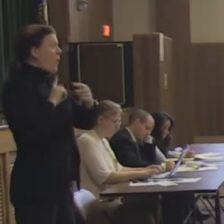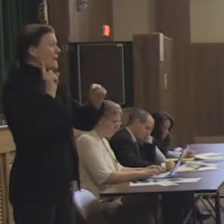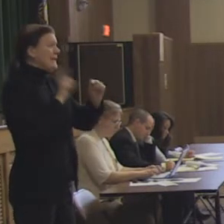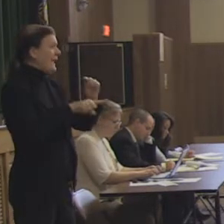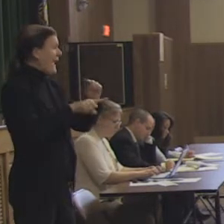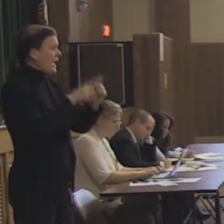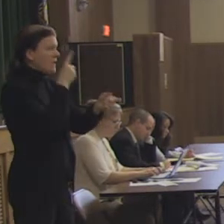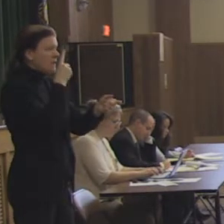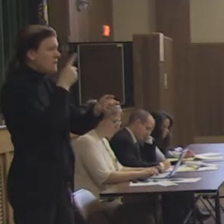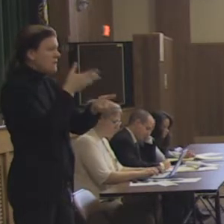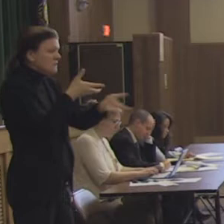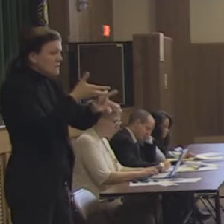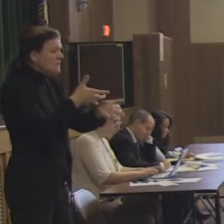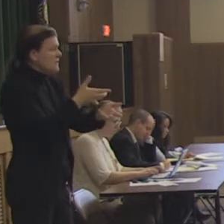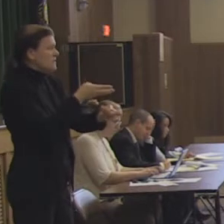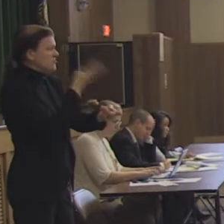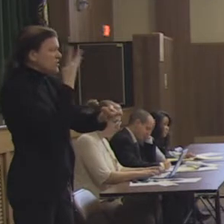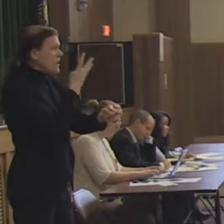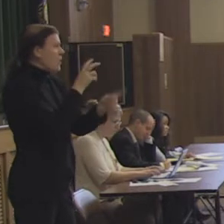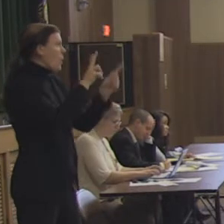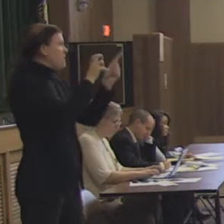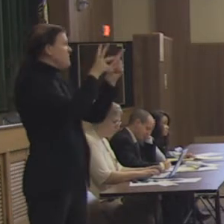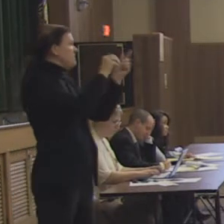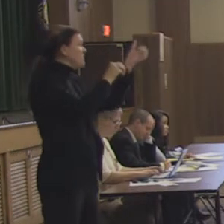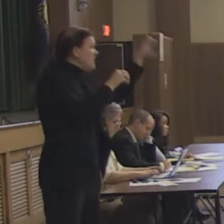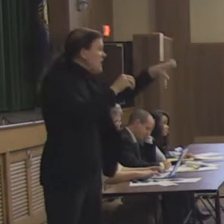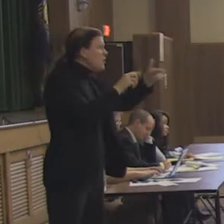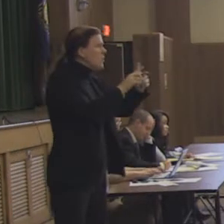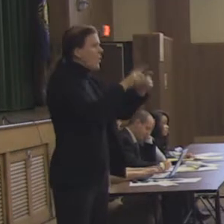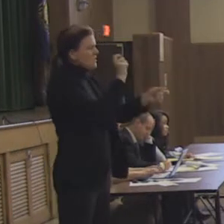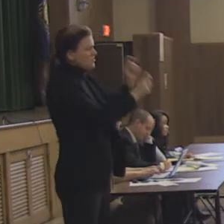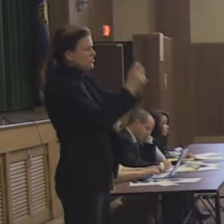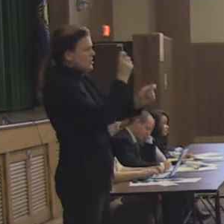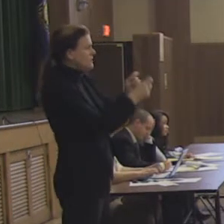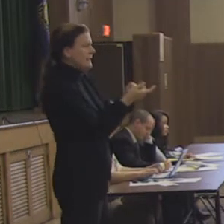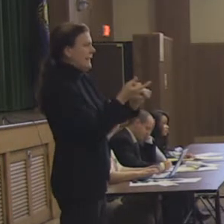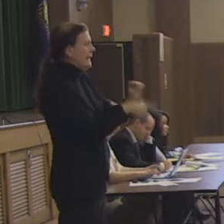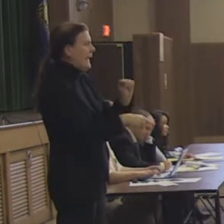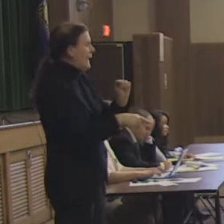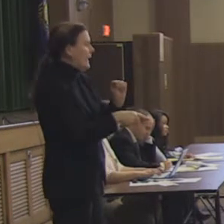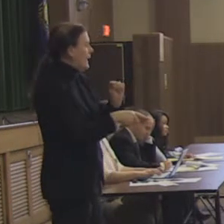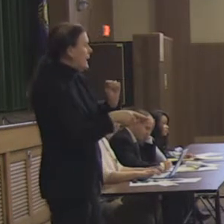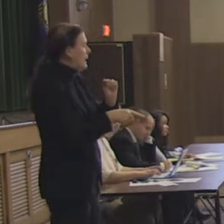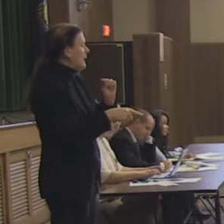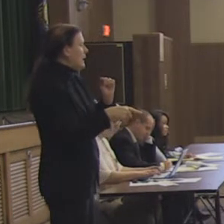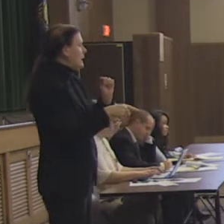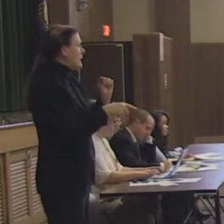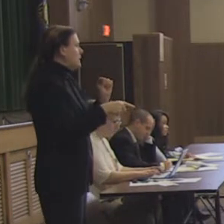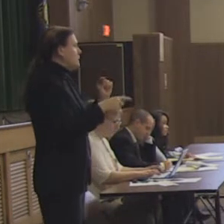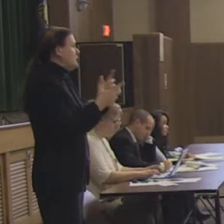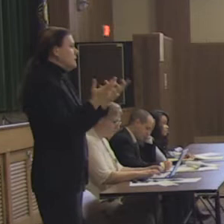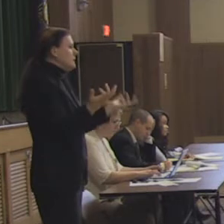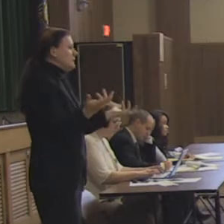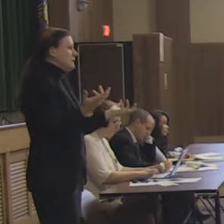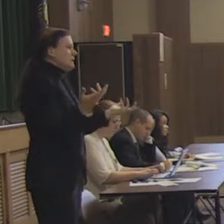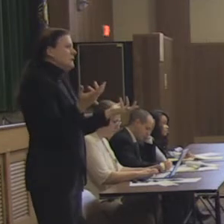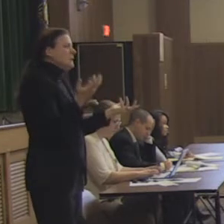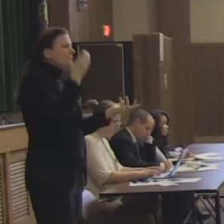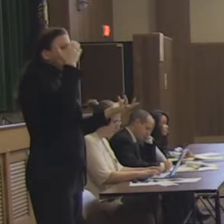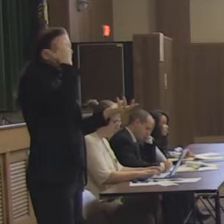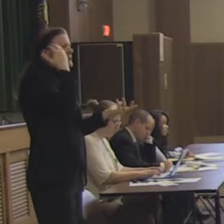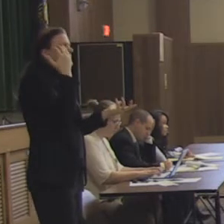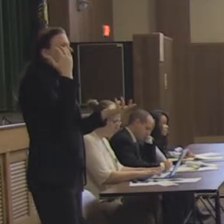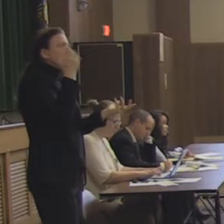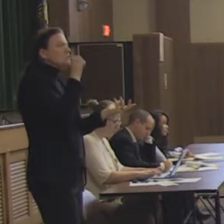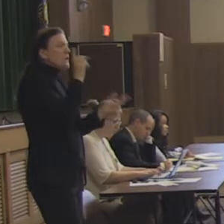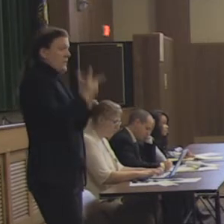to override any vetoes or partial alterations or whatever that can be done by the county exec. So the